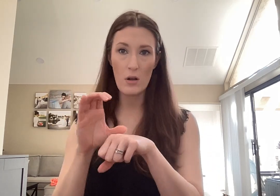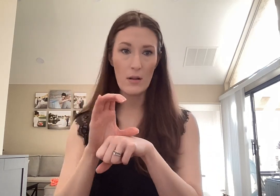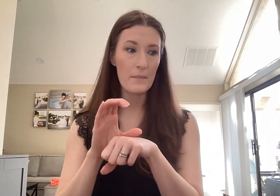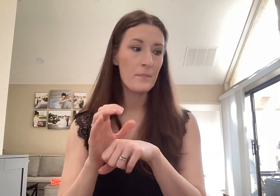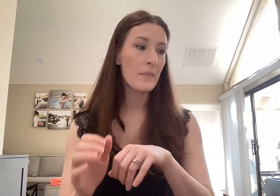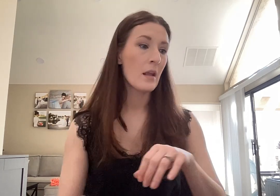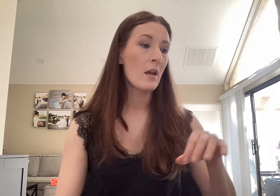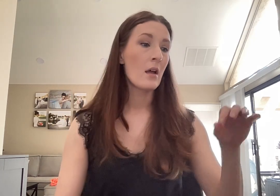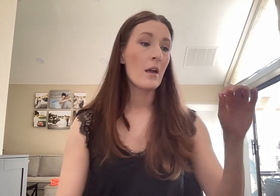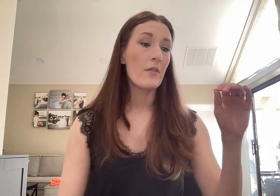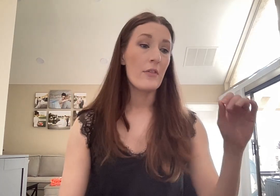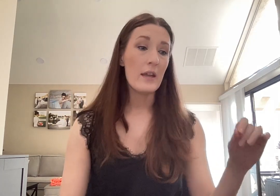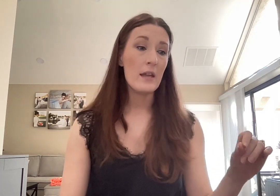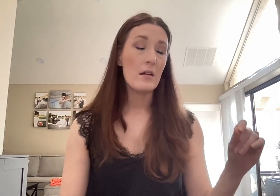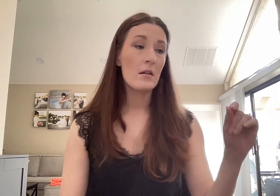chocolate. The